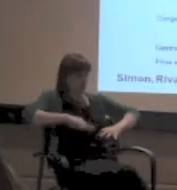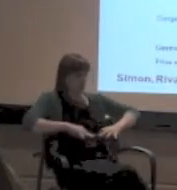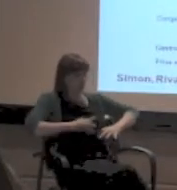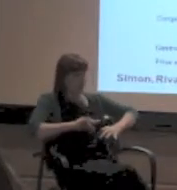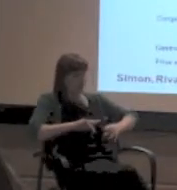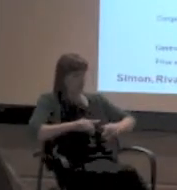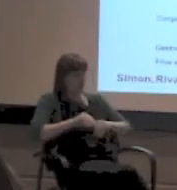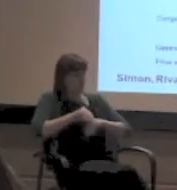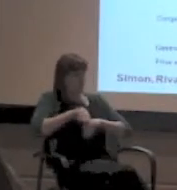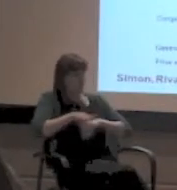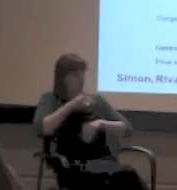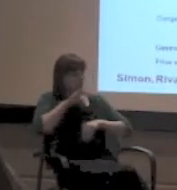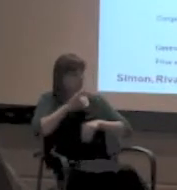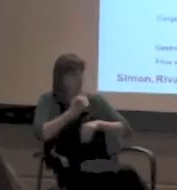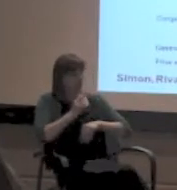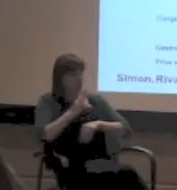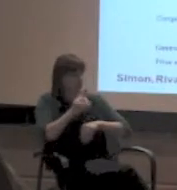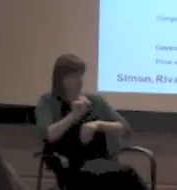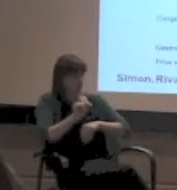shunt.